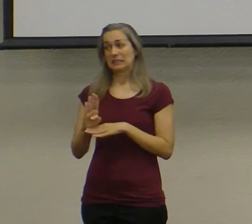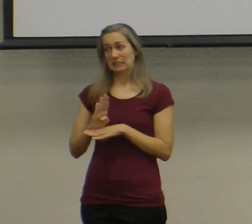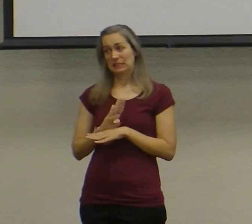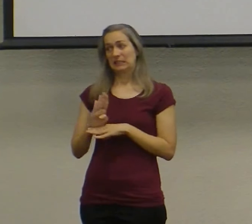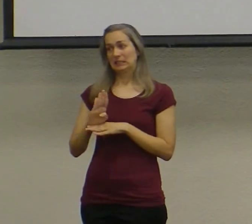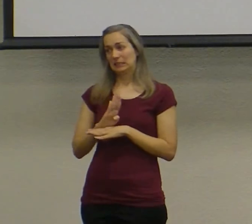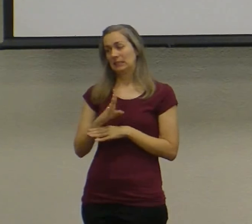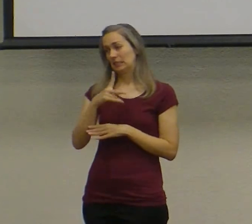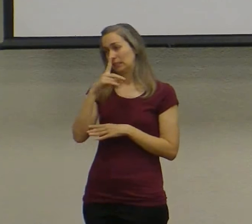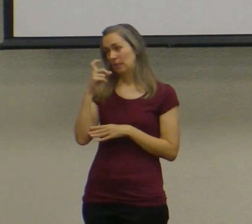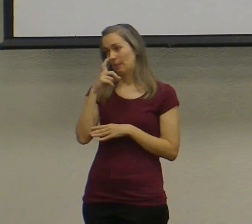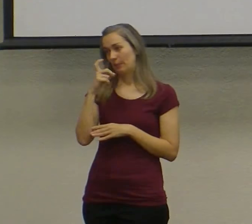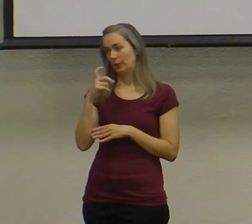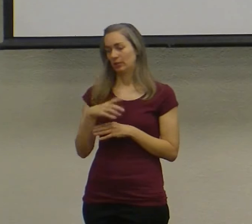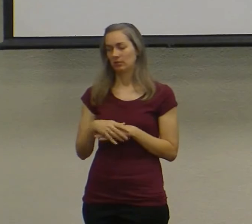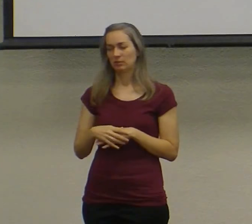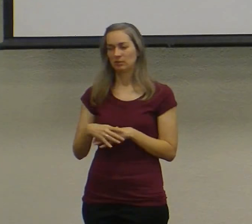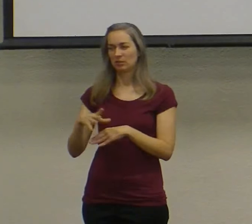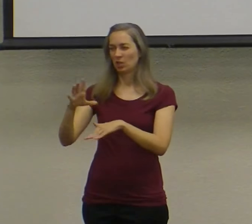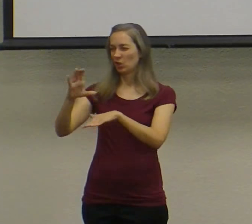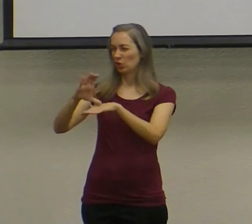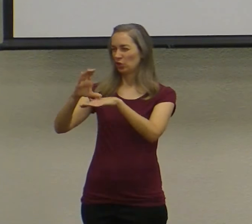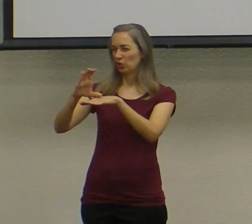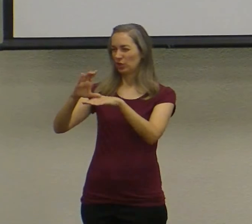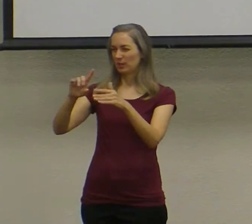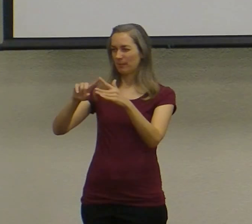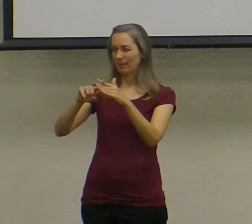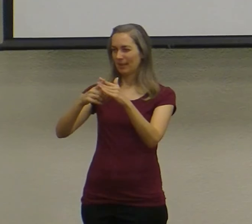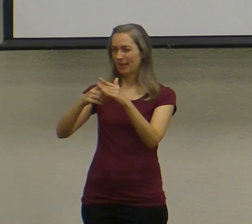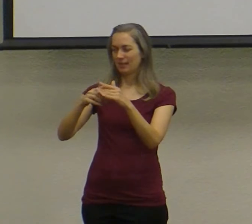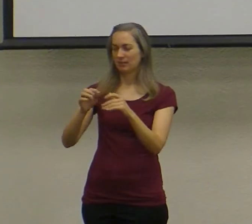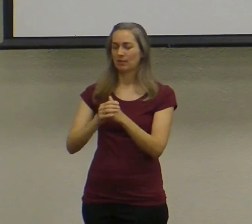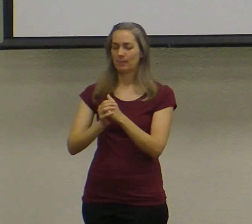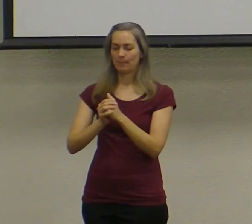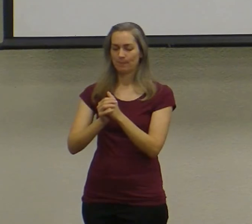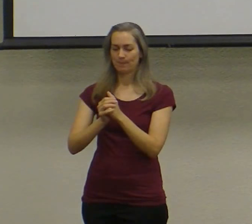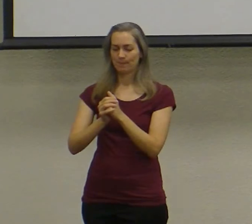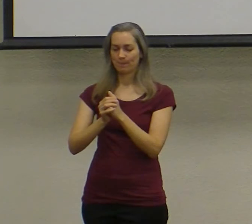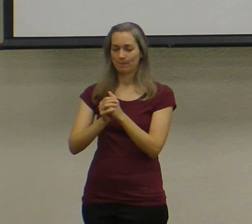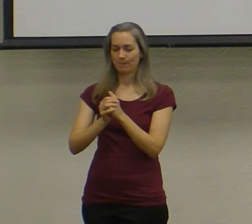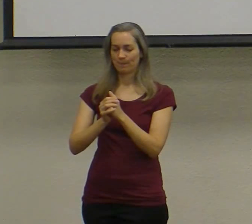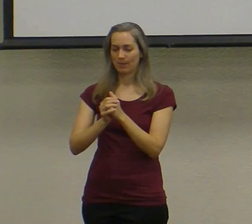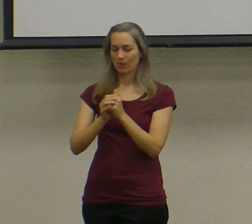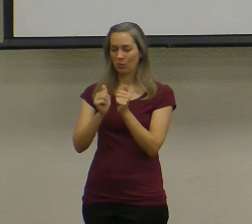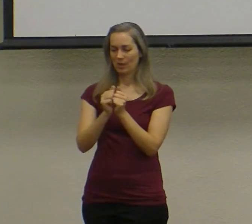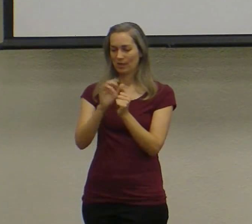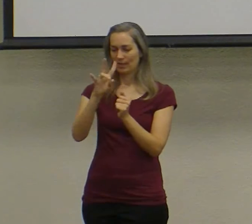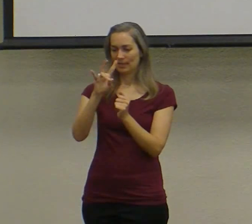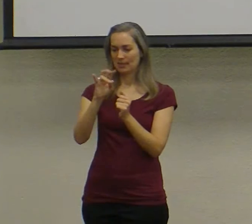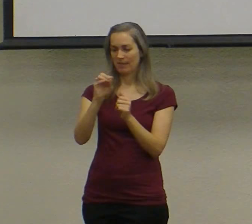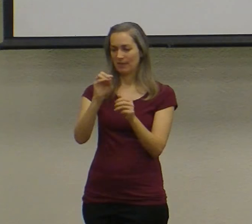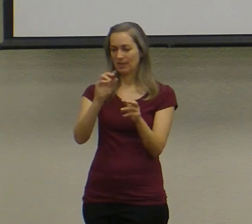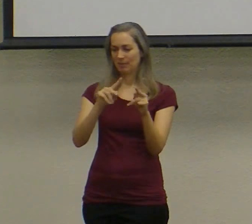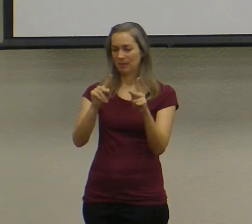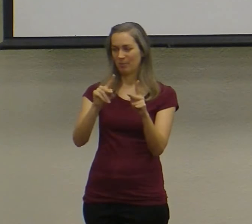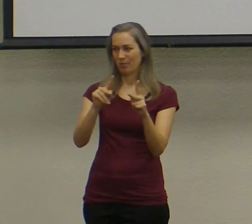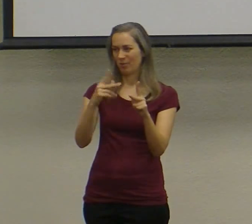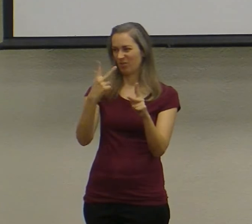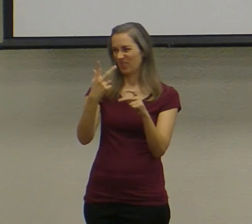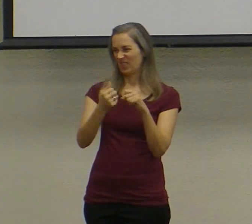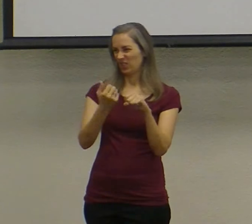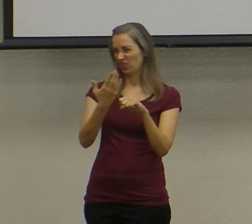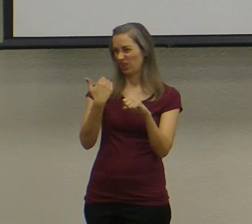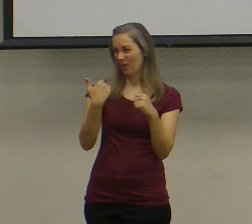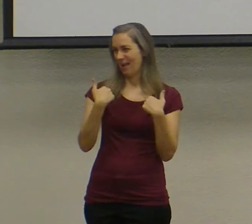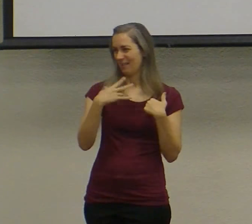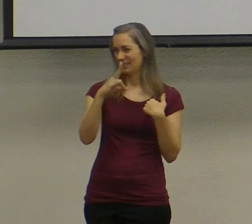summer. This church, they started about 70 people, 3 years ago, and in those 3 years, they've grown to over about 200